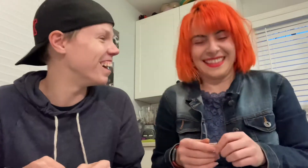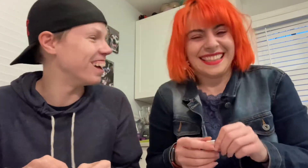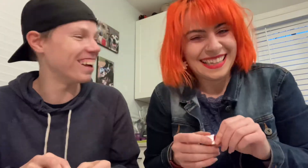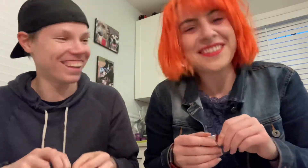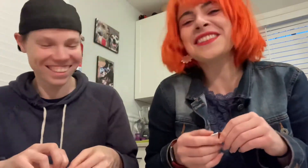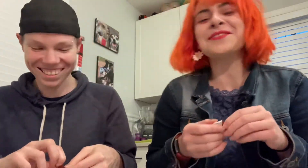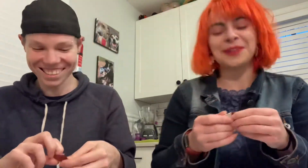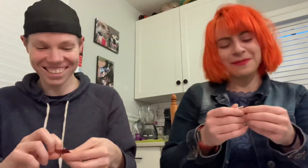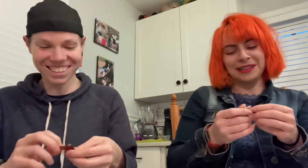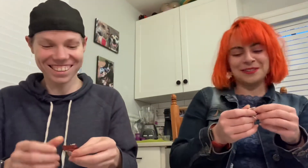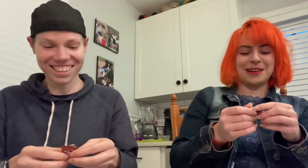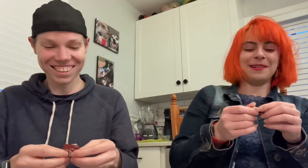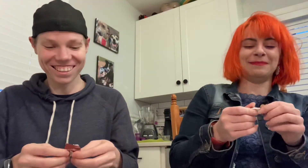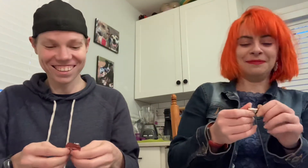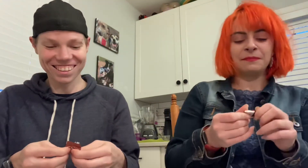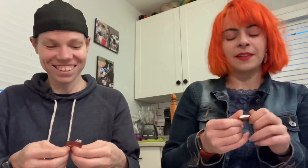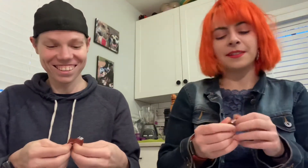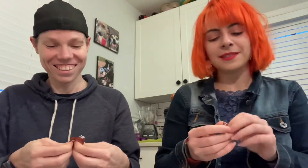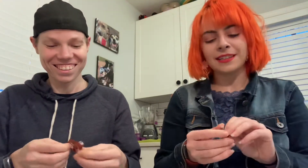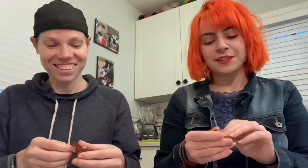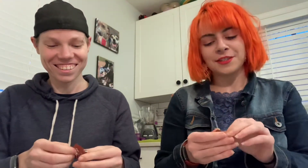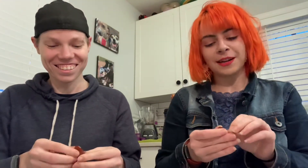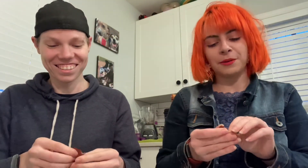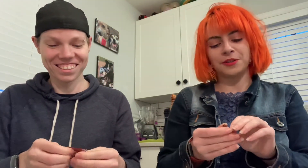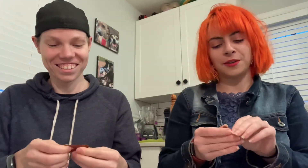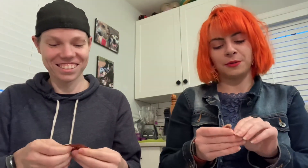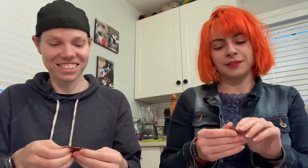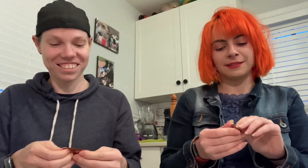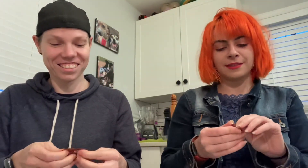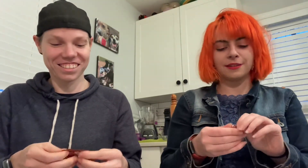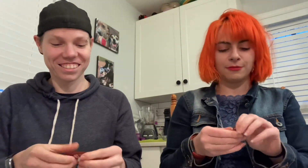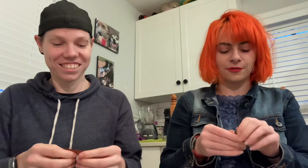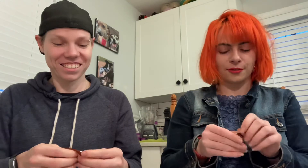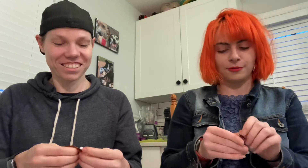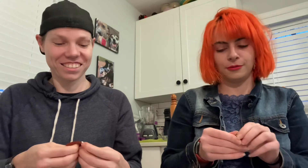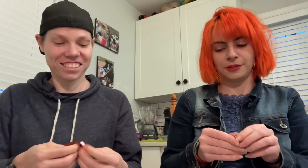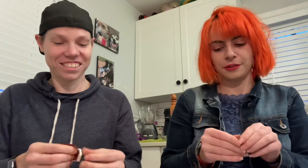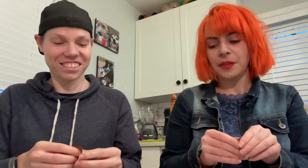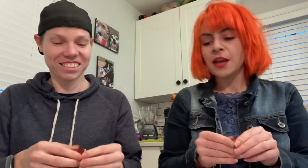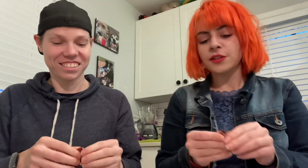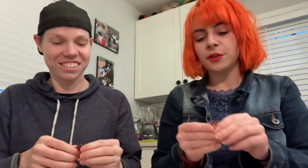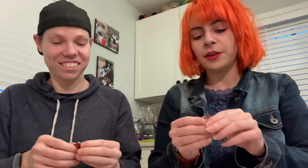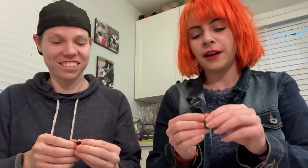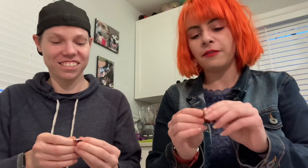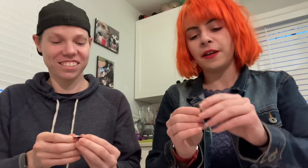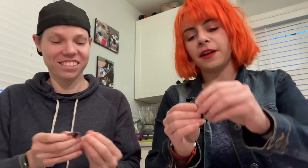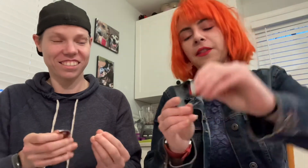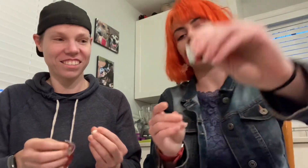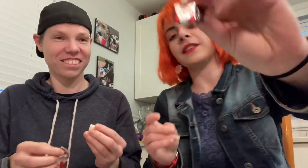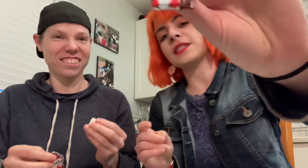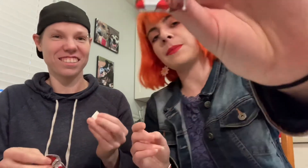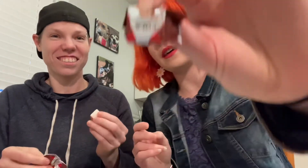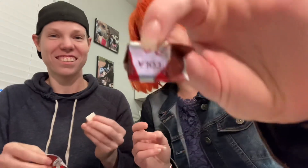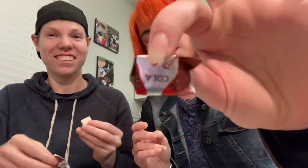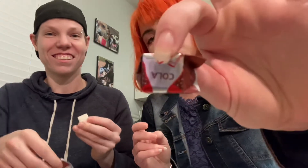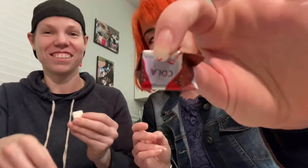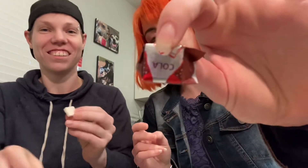I was like, you try one, I'll try one. And then I was like, she's like, I want to try the cola. And I was like, I want to try the cola too. So you have, they're like this big, and this one's